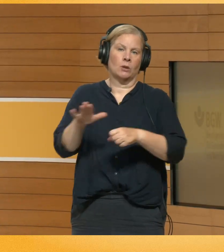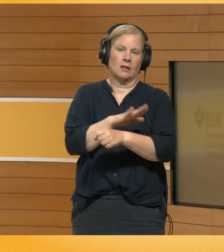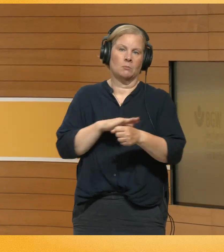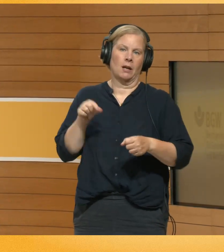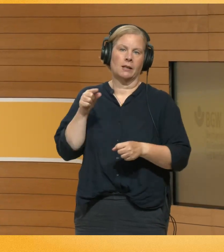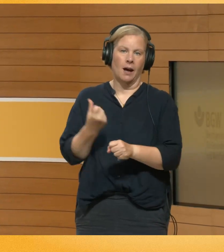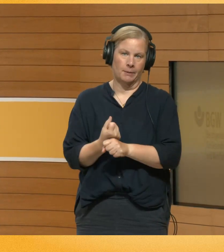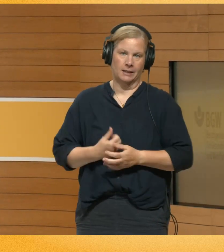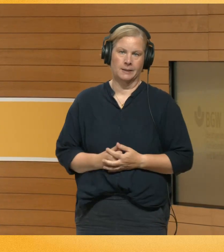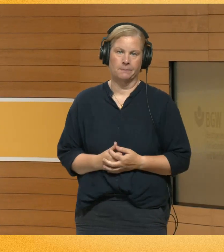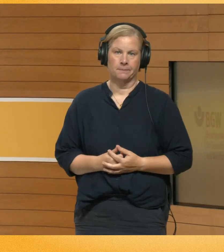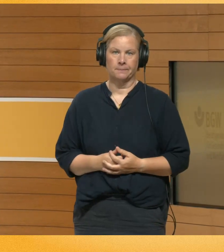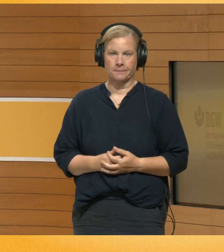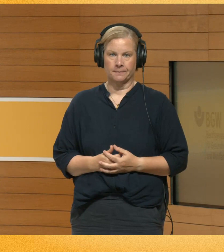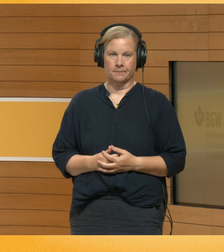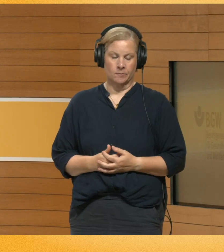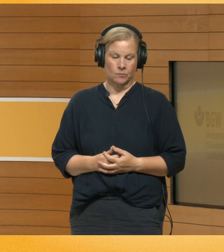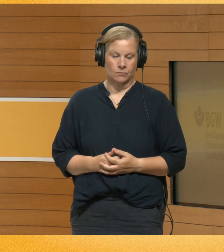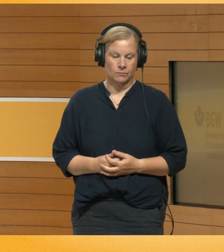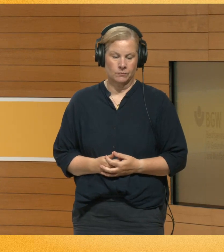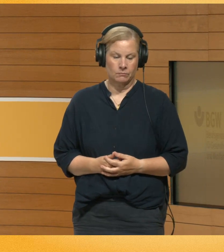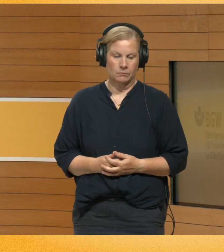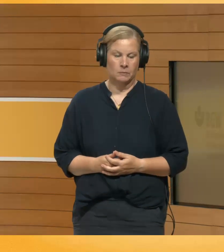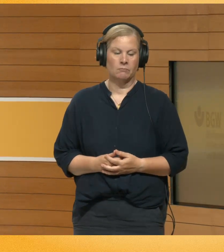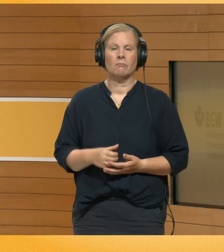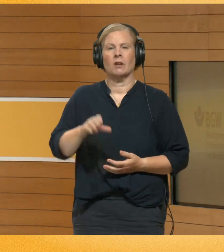who are active in the health sector.